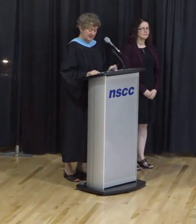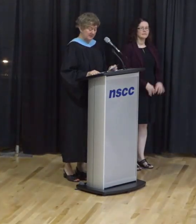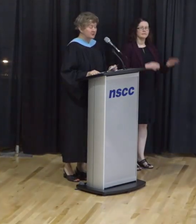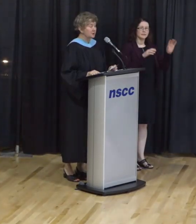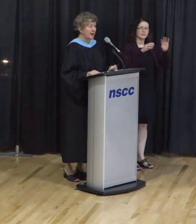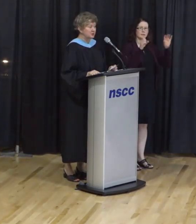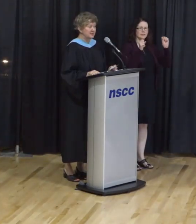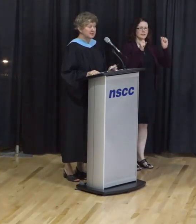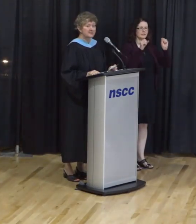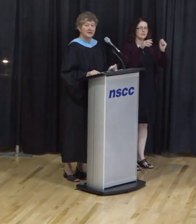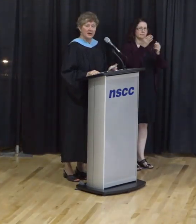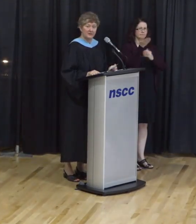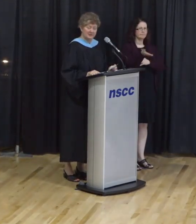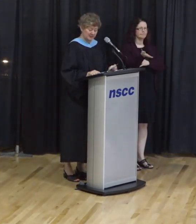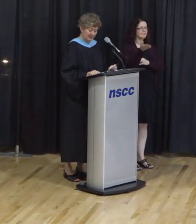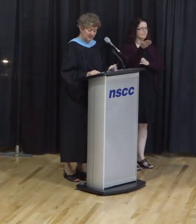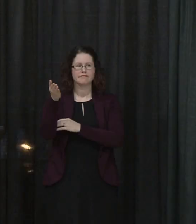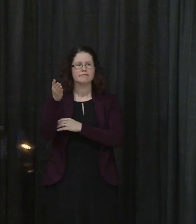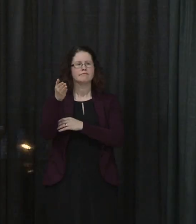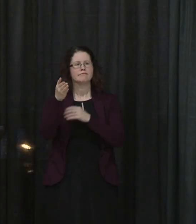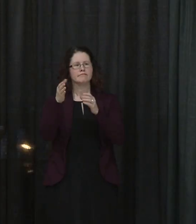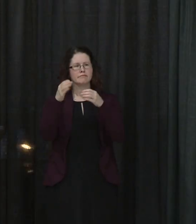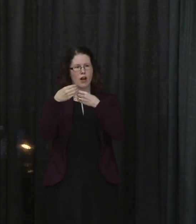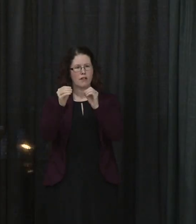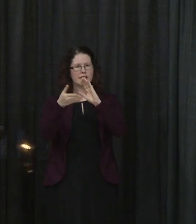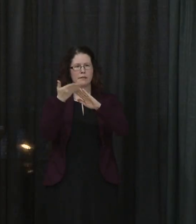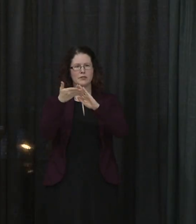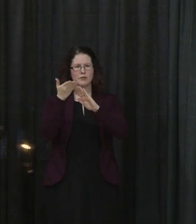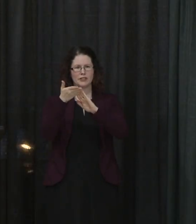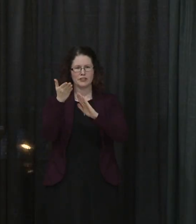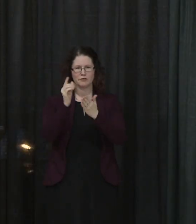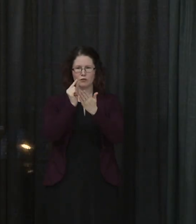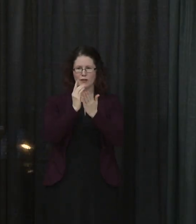Mr. President, the graduates in Office Administration.